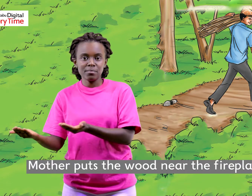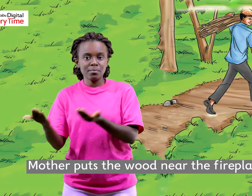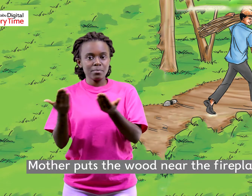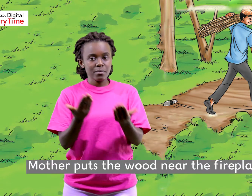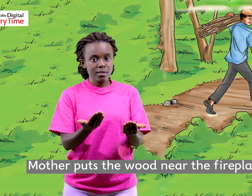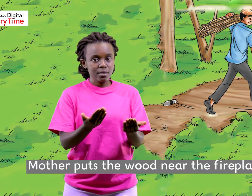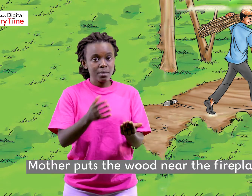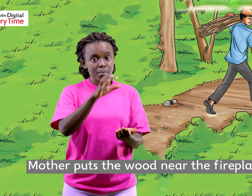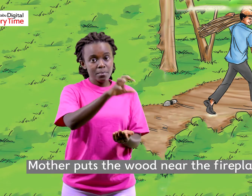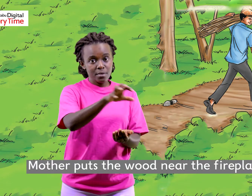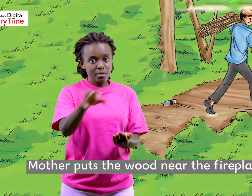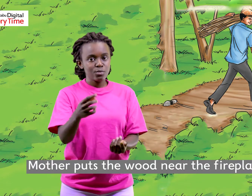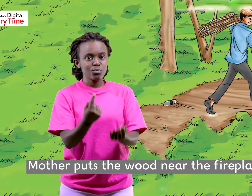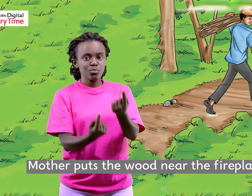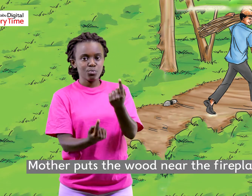Mother puts the wood near the fireplace.